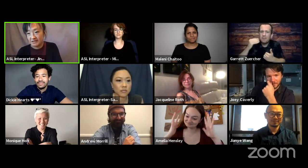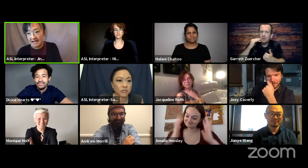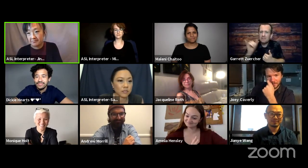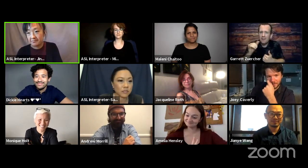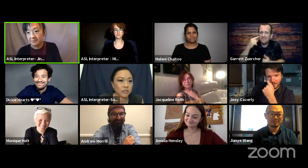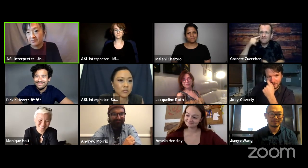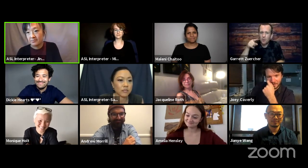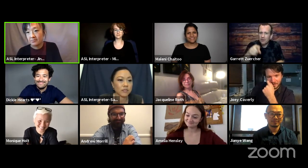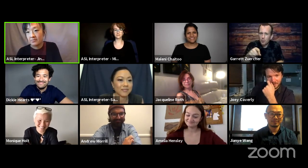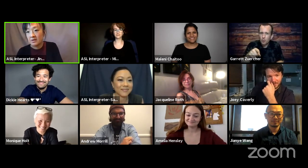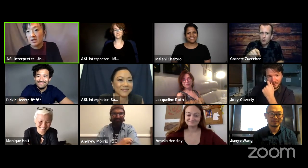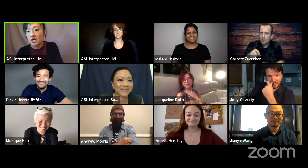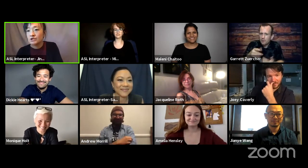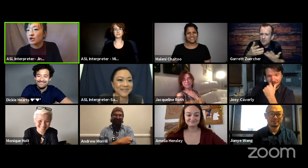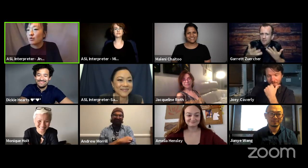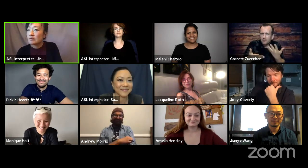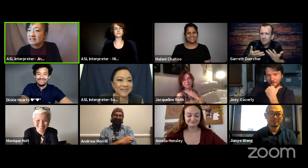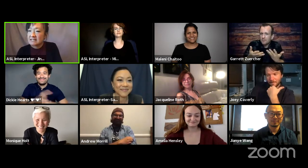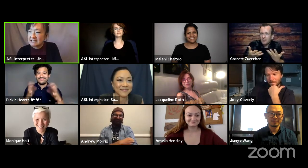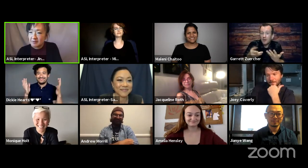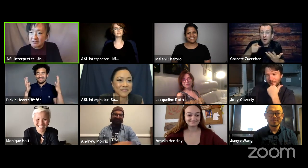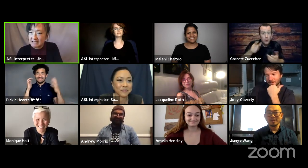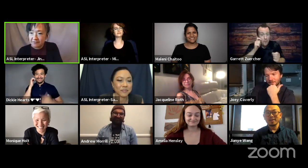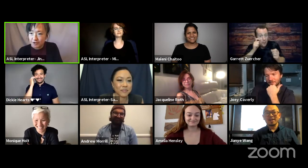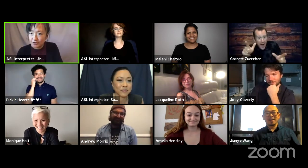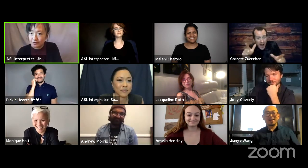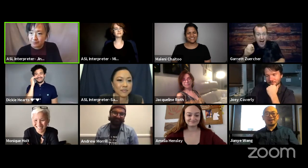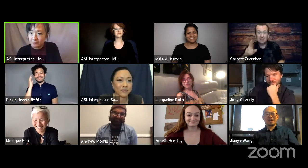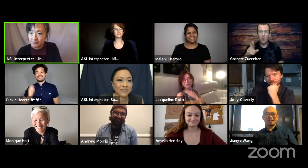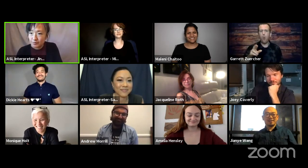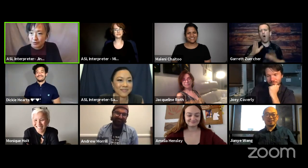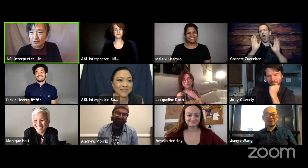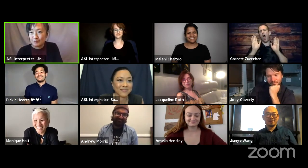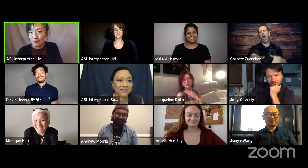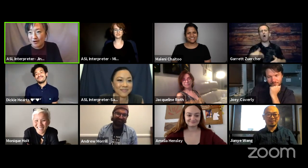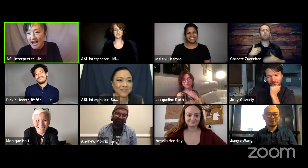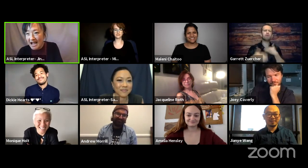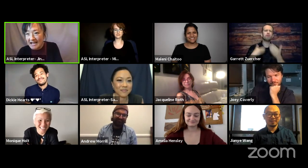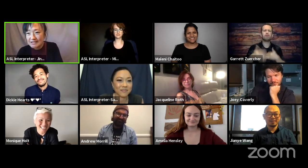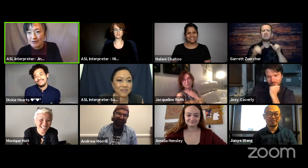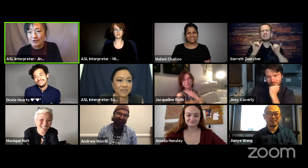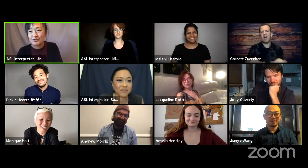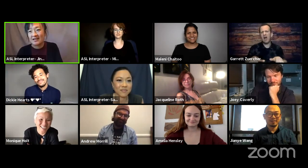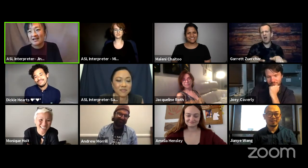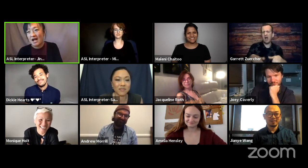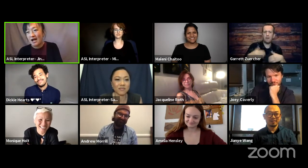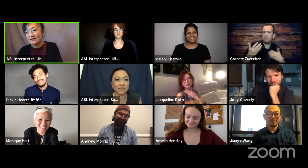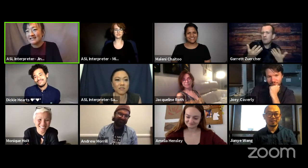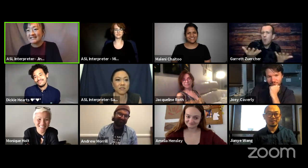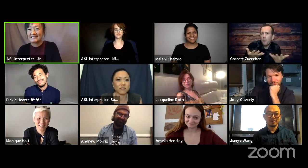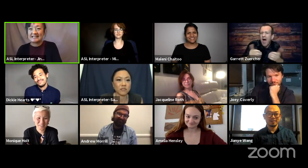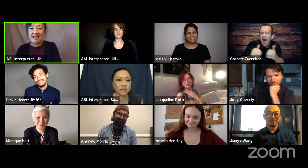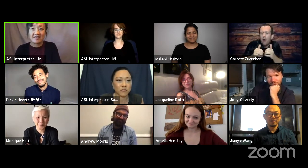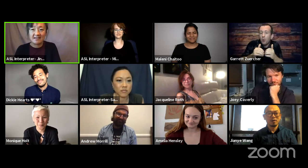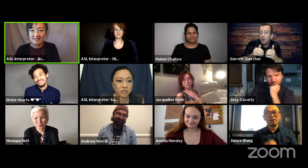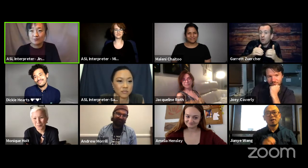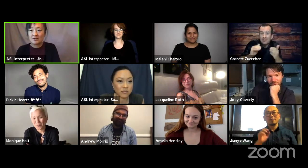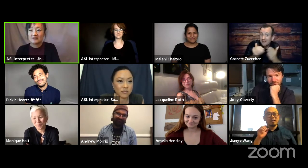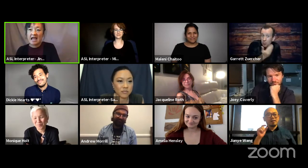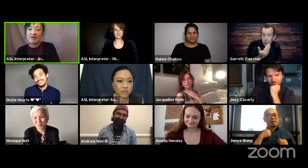time. So what was this experience like for you? Were you surprised or did you think, oh, this is nothing? How did